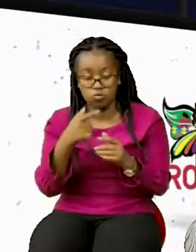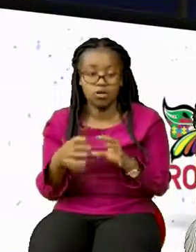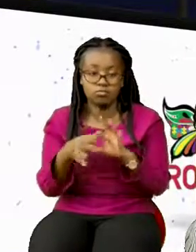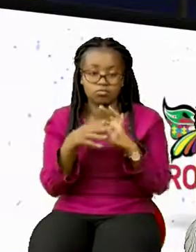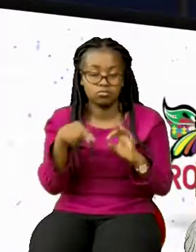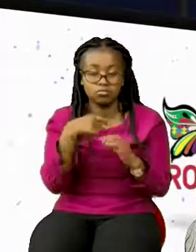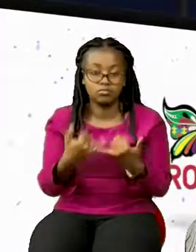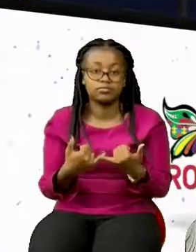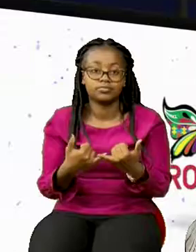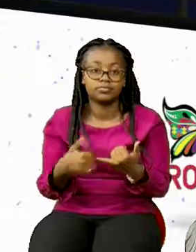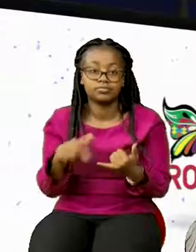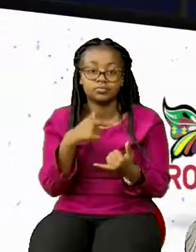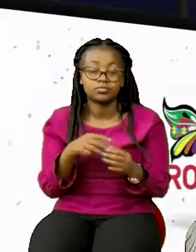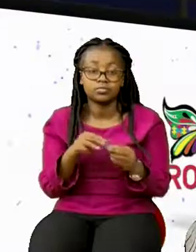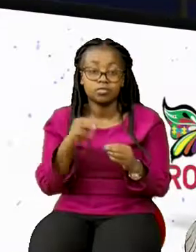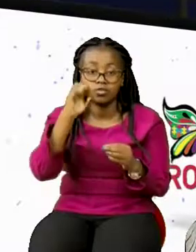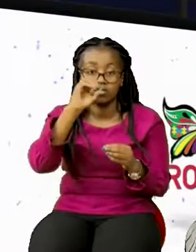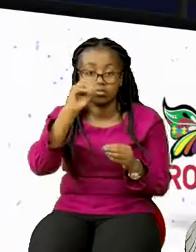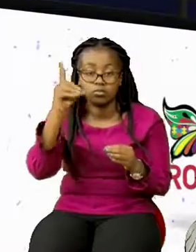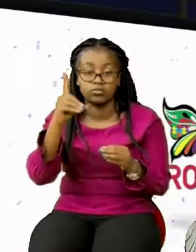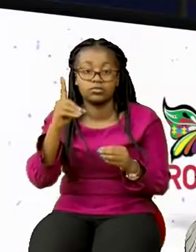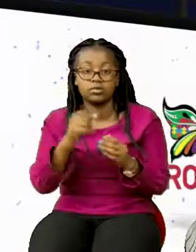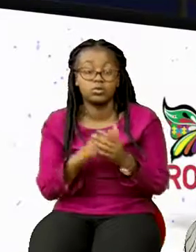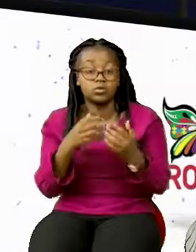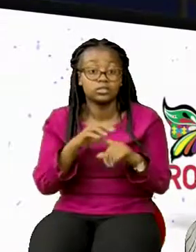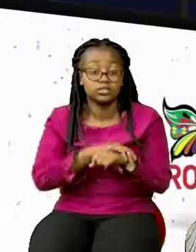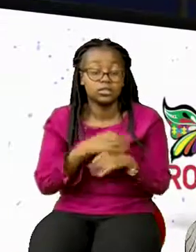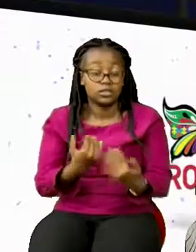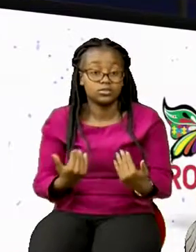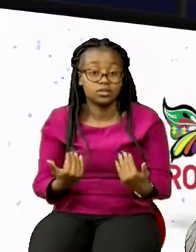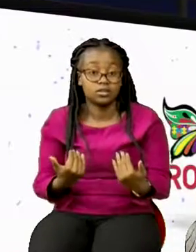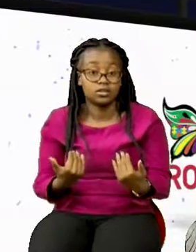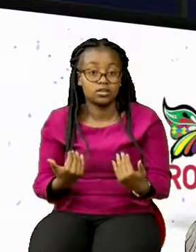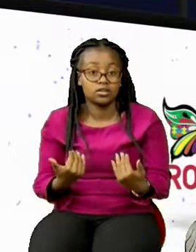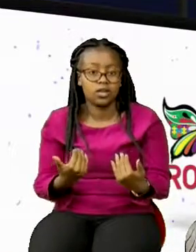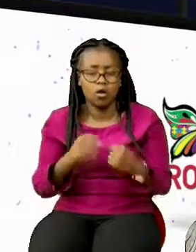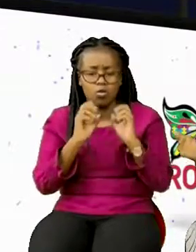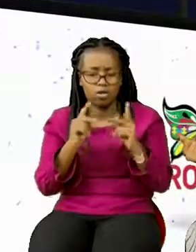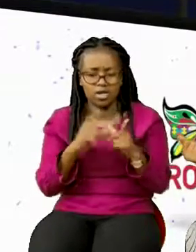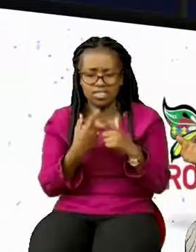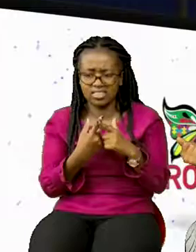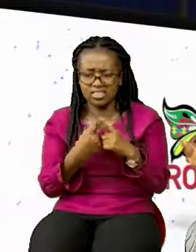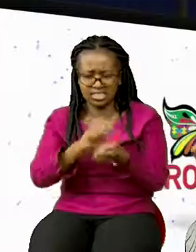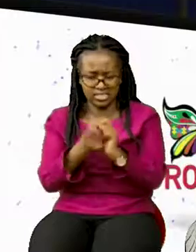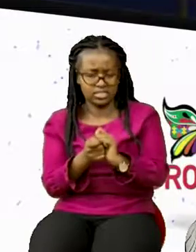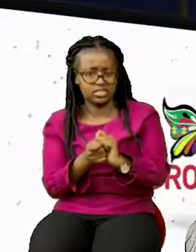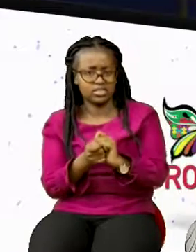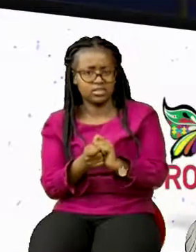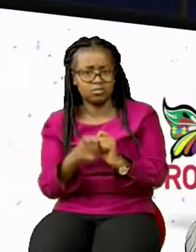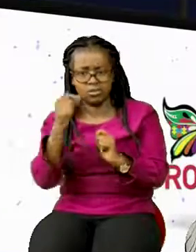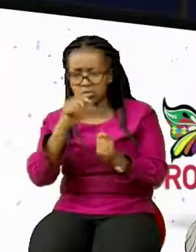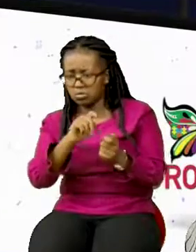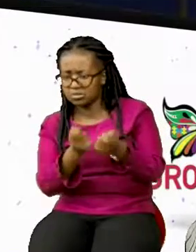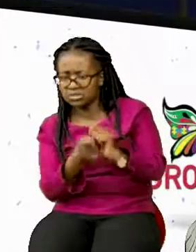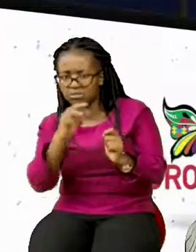right now. So we are on mood disorders. You will find that the child will be okay, then they're very moody, then they go to another